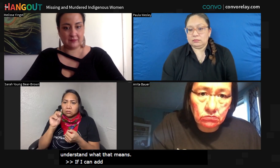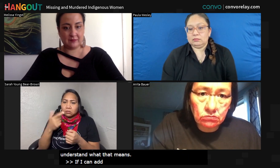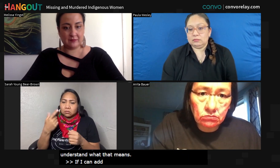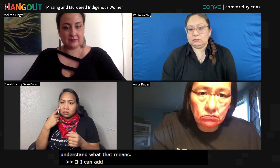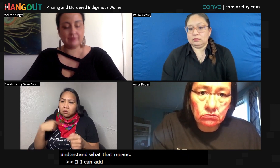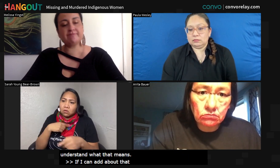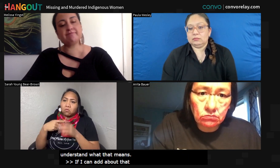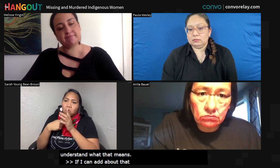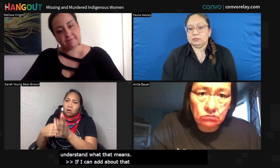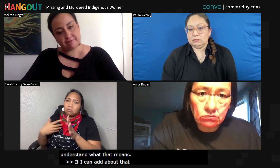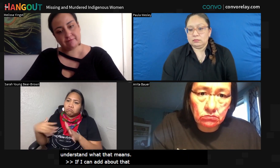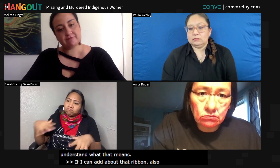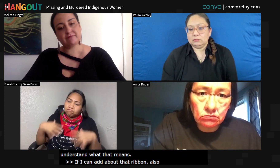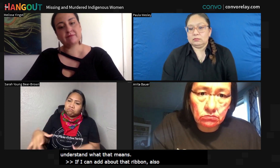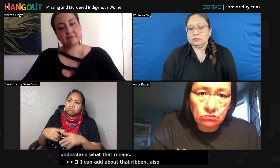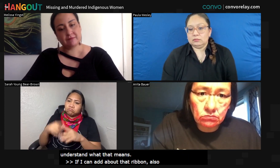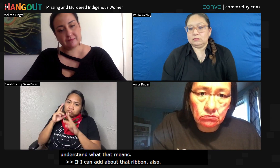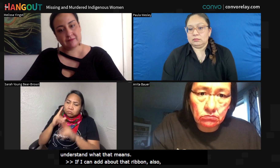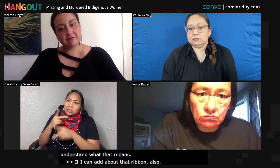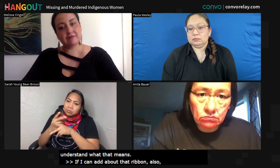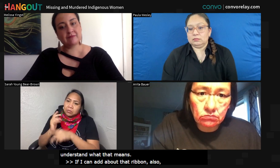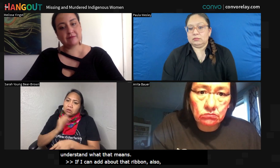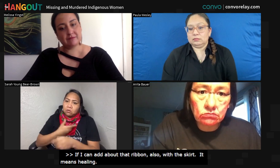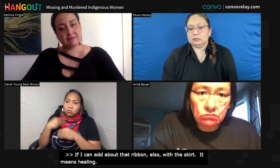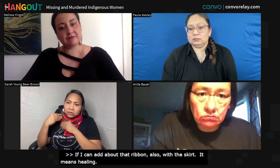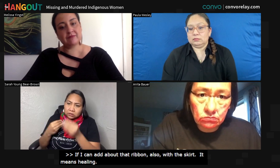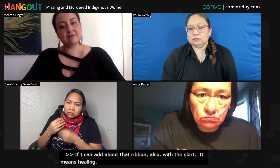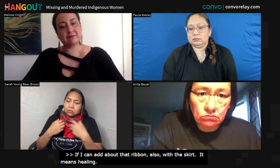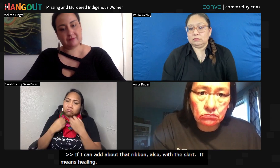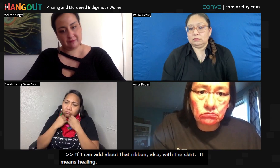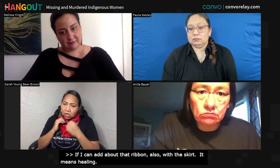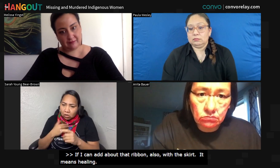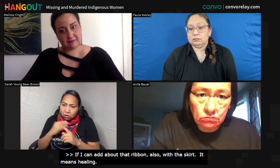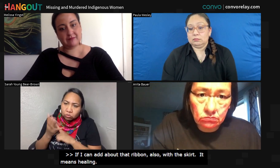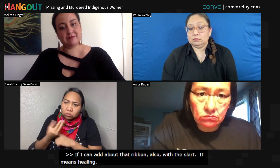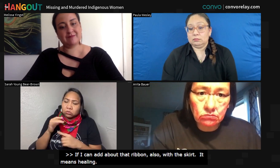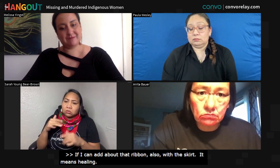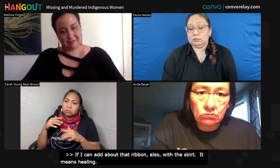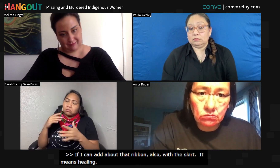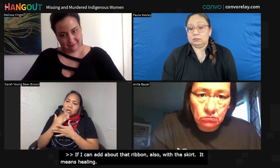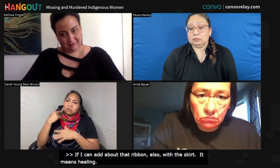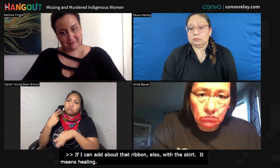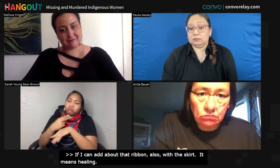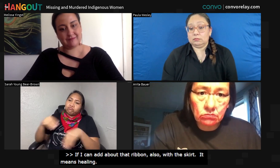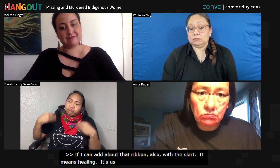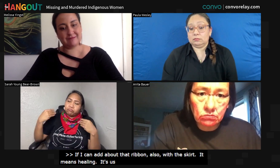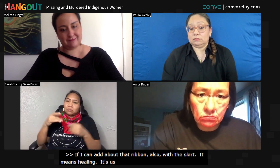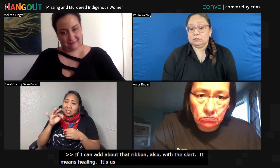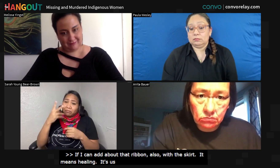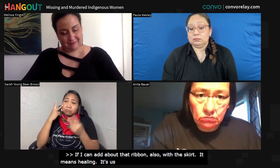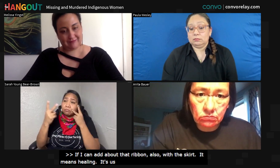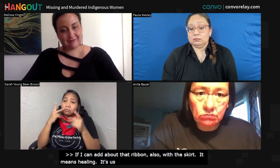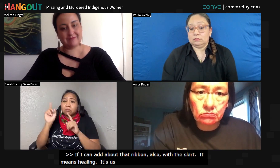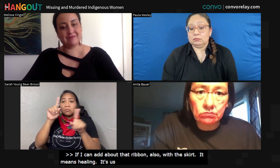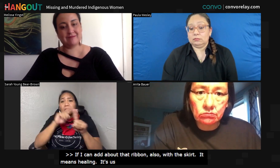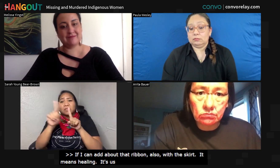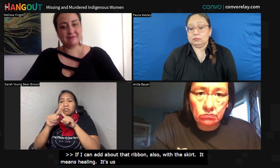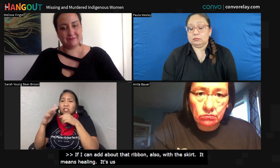means healing. It's us showing healing to keep our heritage and to cherish our cultures. And that's why we wear